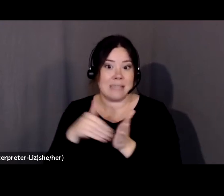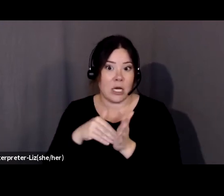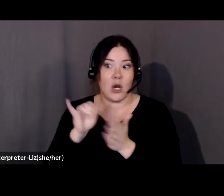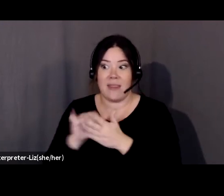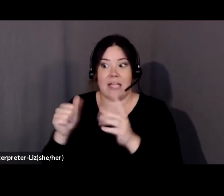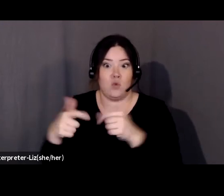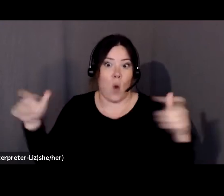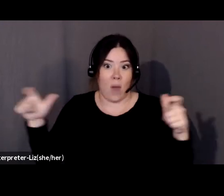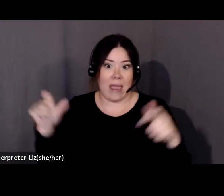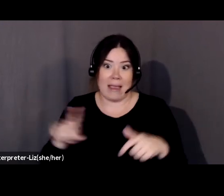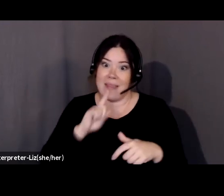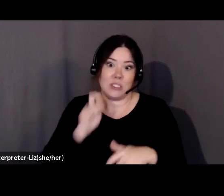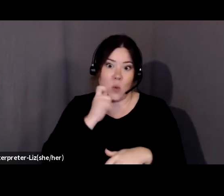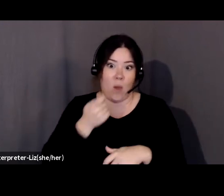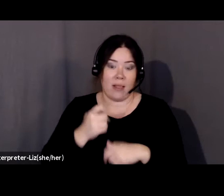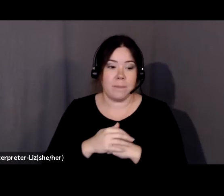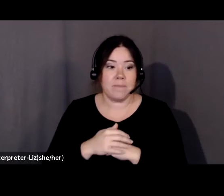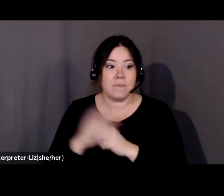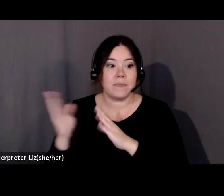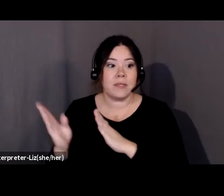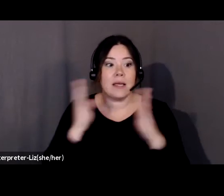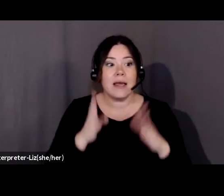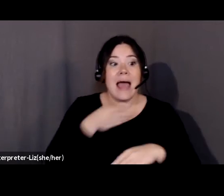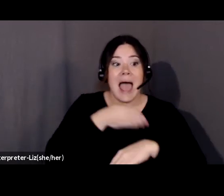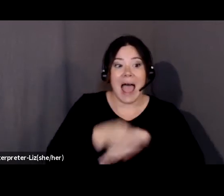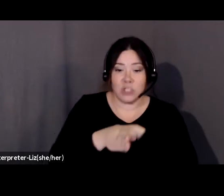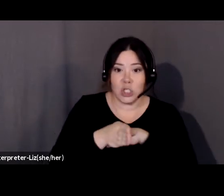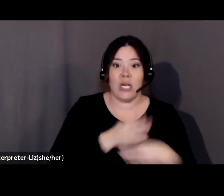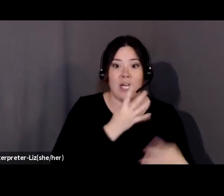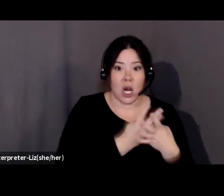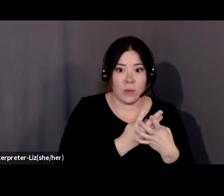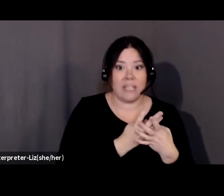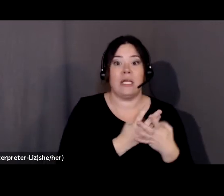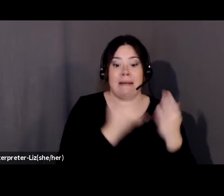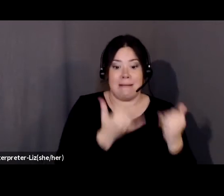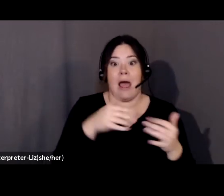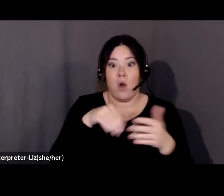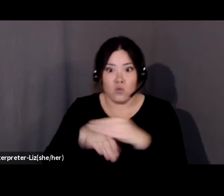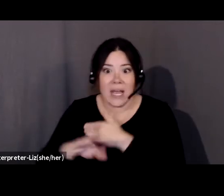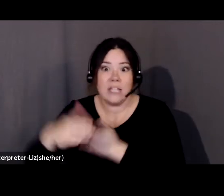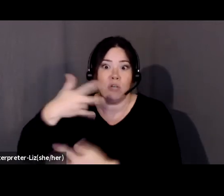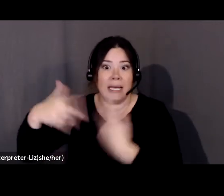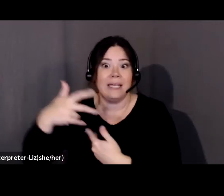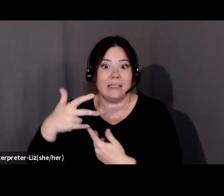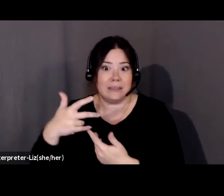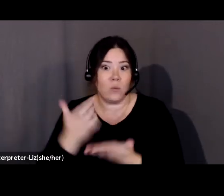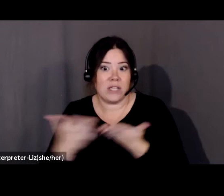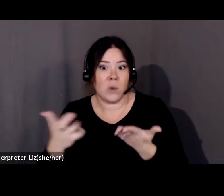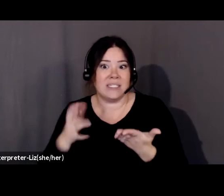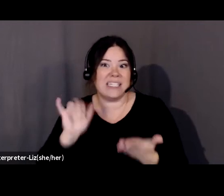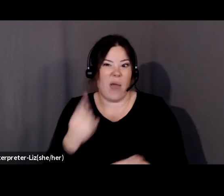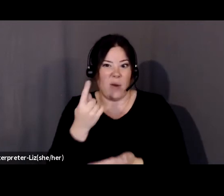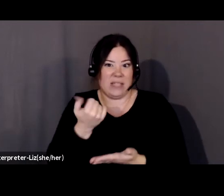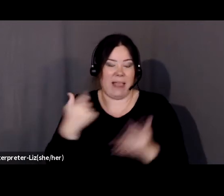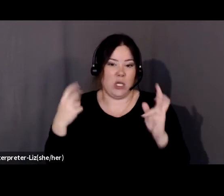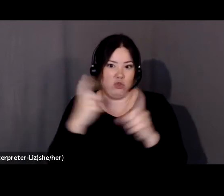cool. After incarceration, reentry resources was the slightly tricky one, where one of